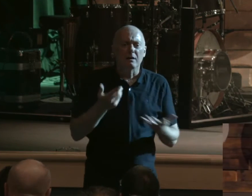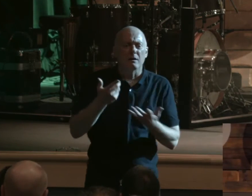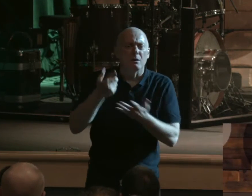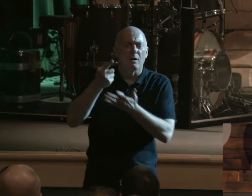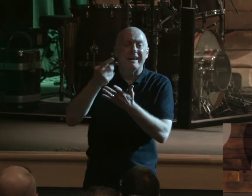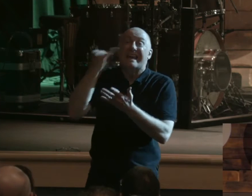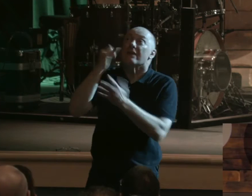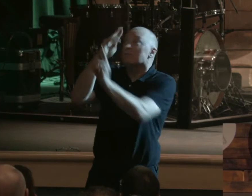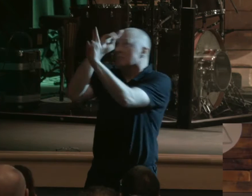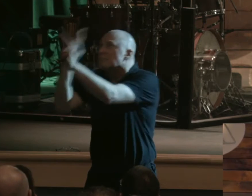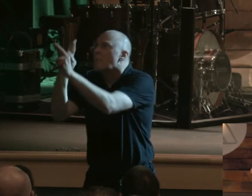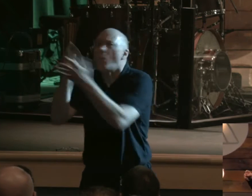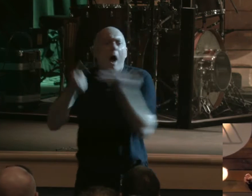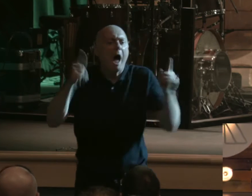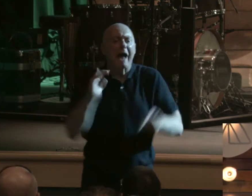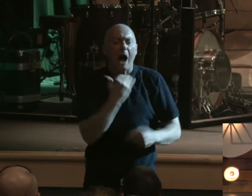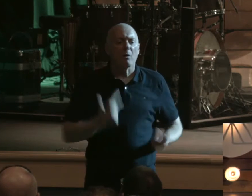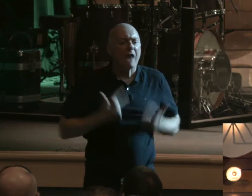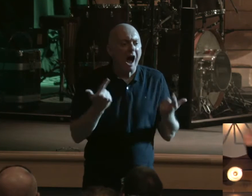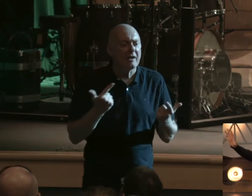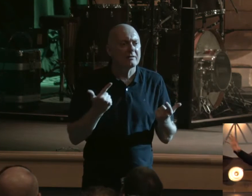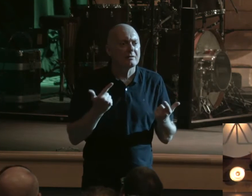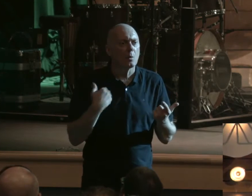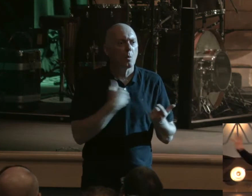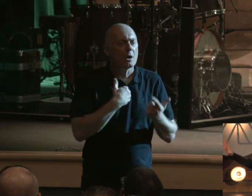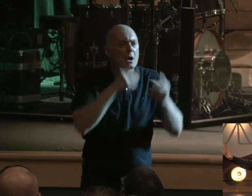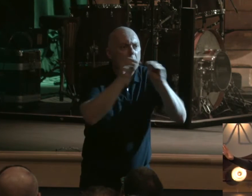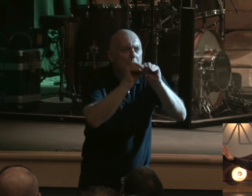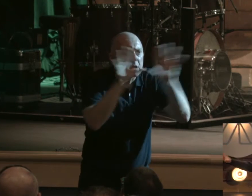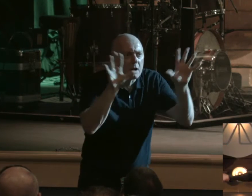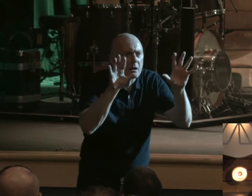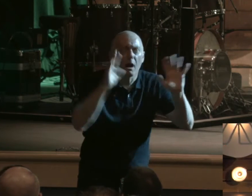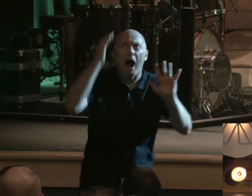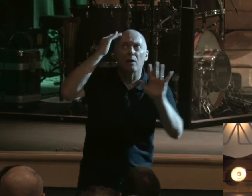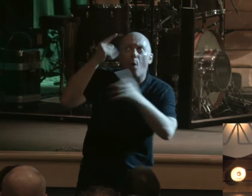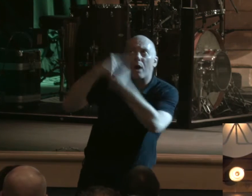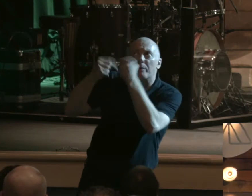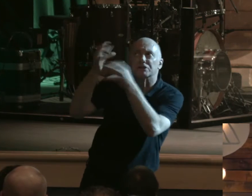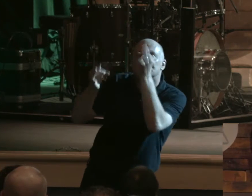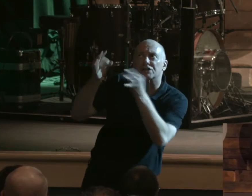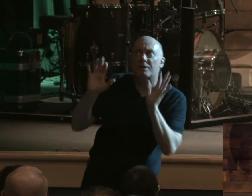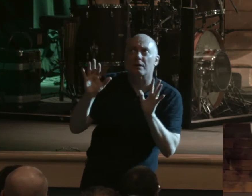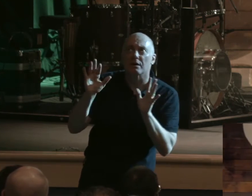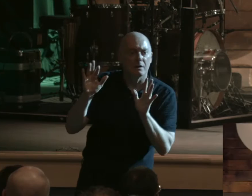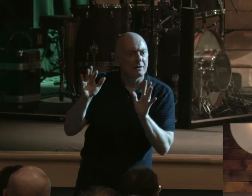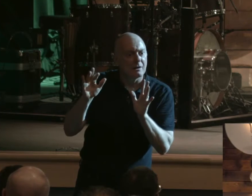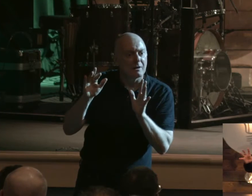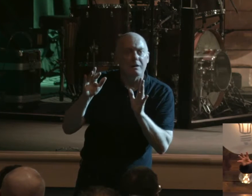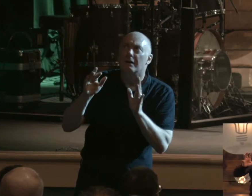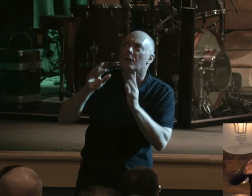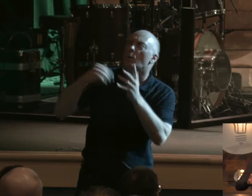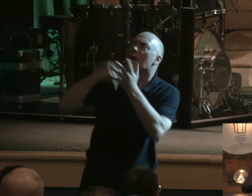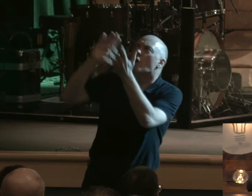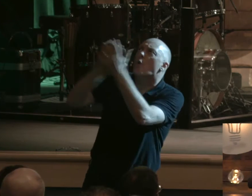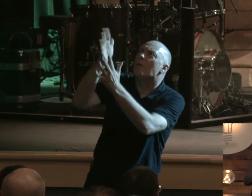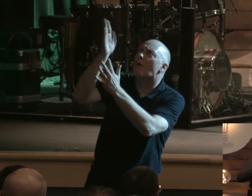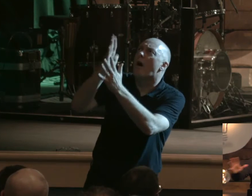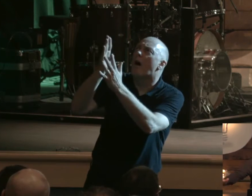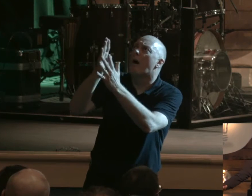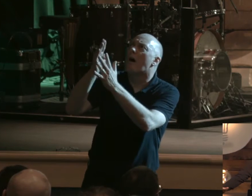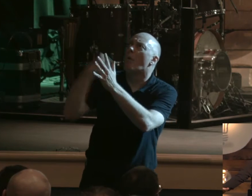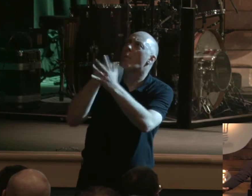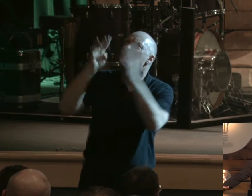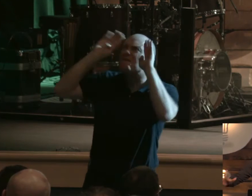Lord bring to our lives? The fear of the Lord brings clarity, coming judgment. The fear of the Lord brings glory, the glory of God. The fear of the Lord